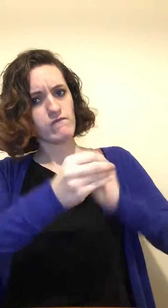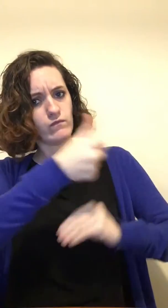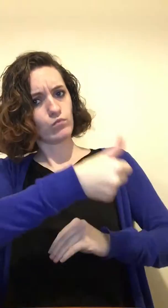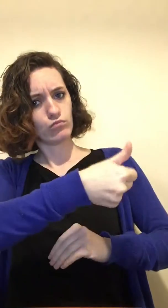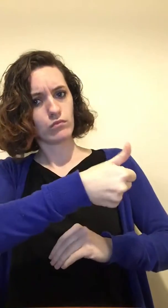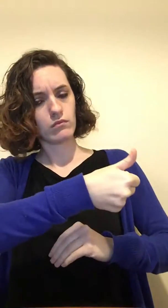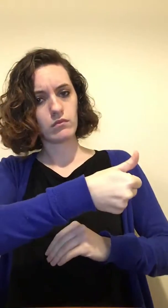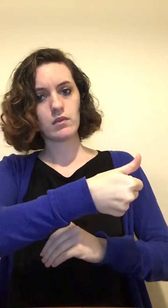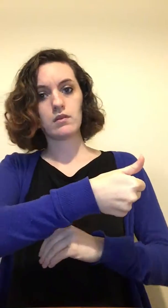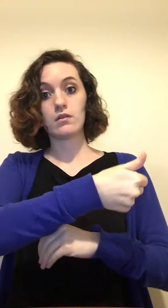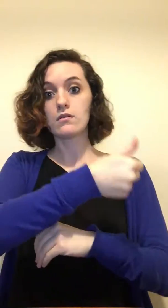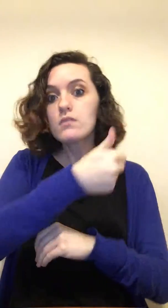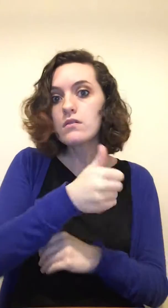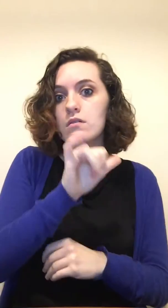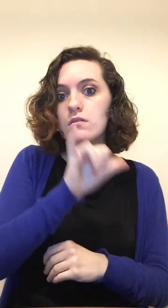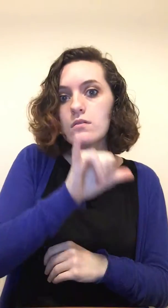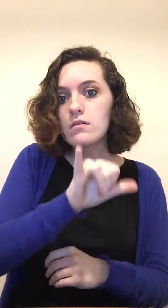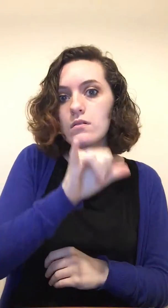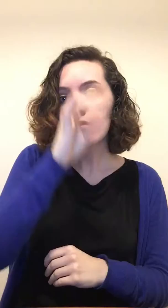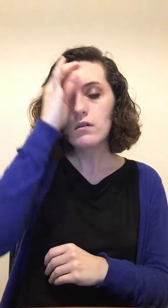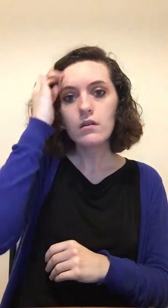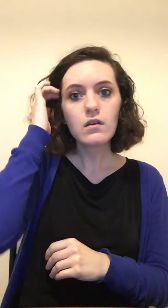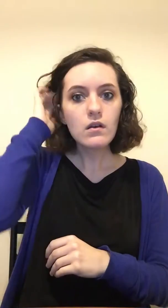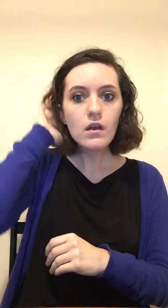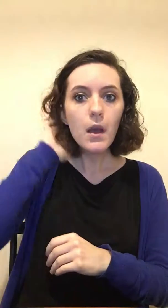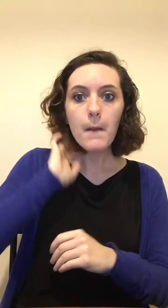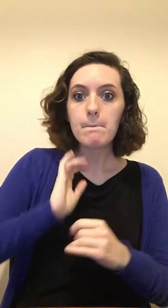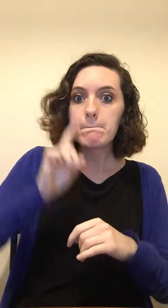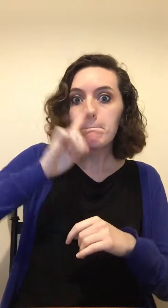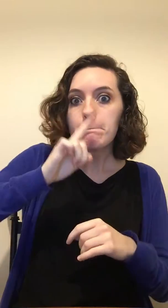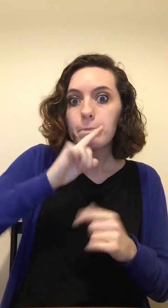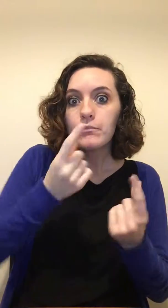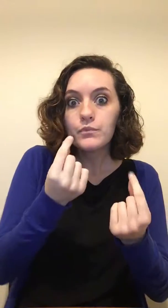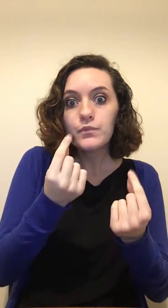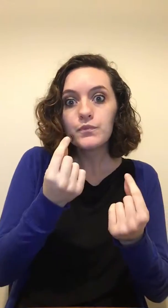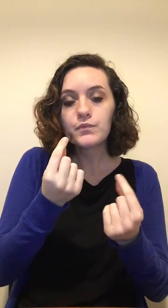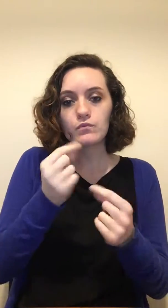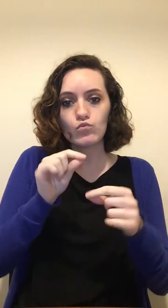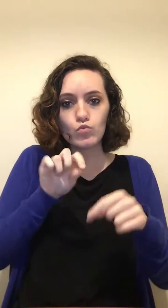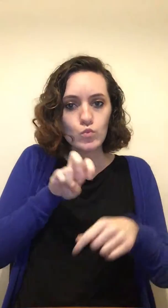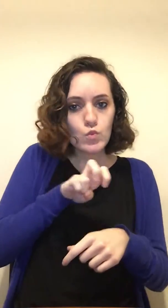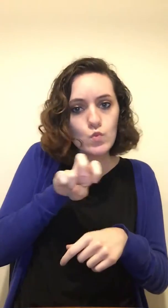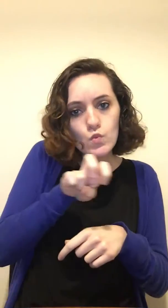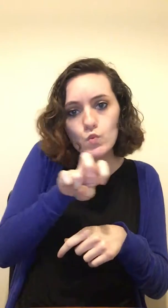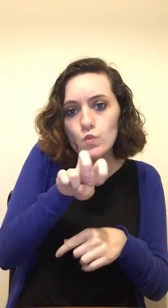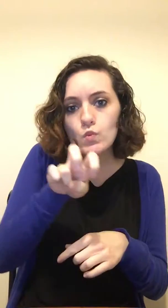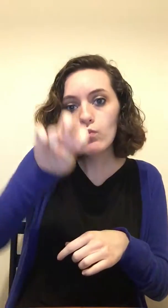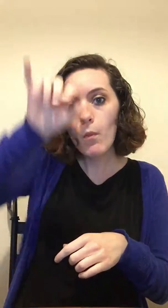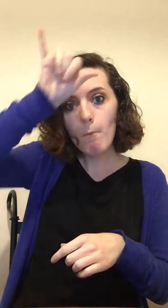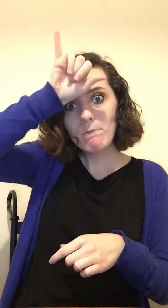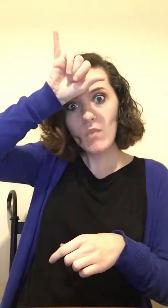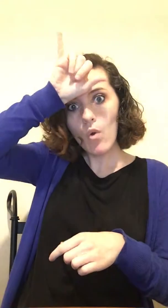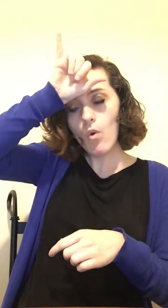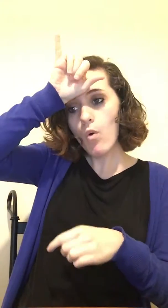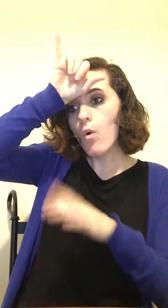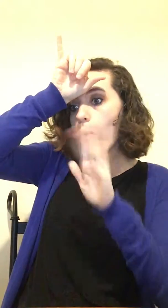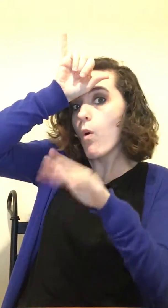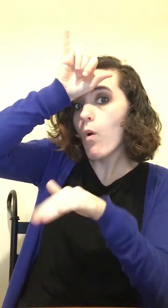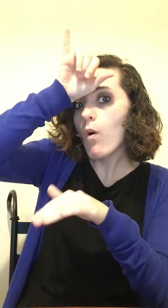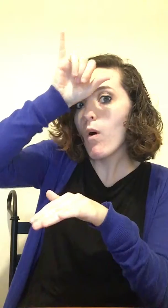So now the mouse goes to the bull and says, "Mr. Bull, you